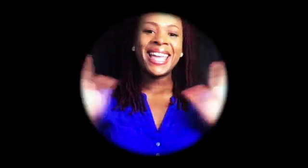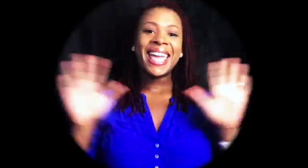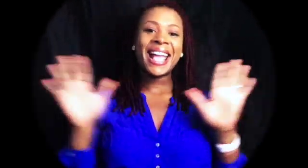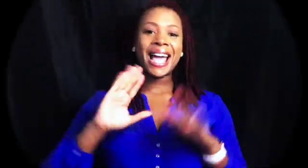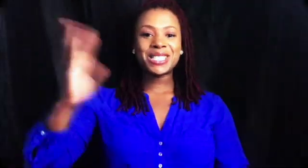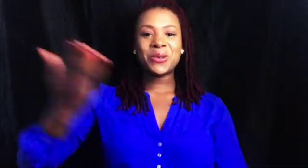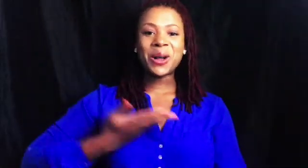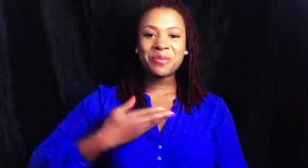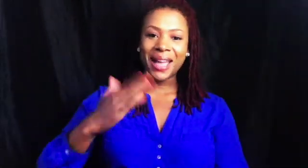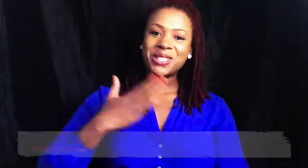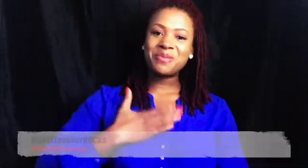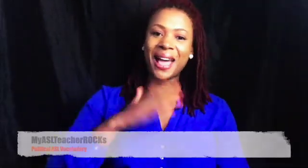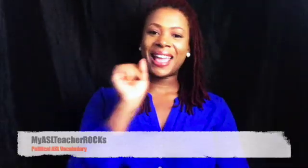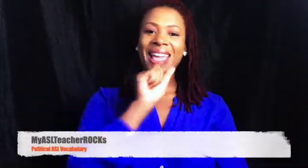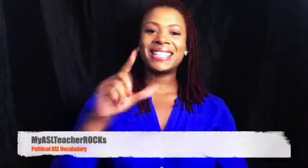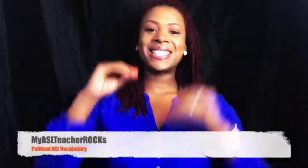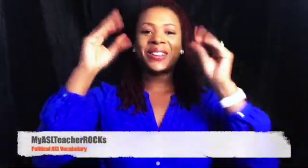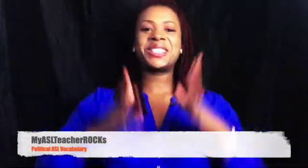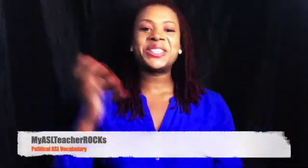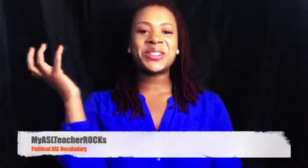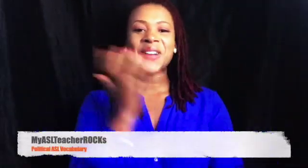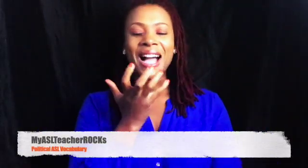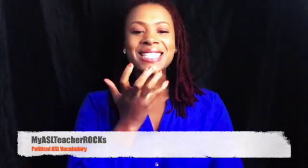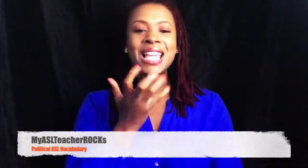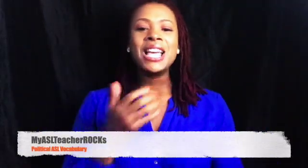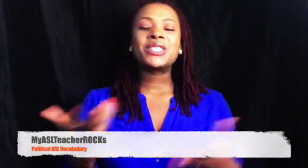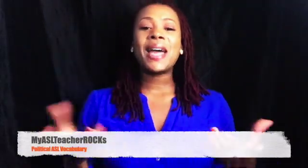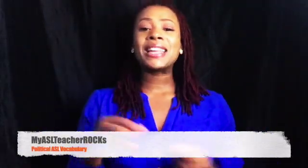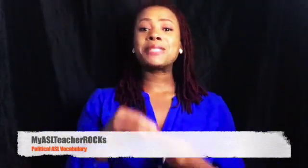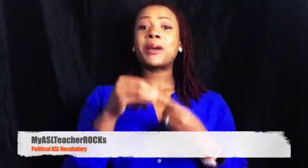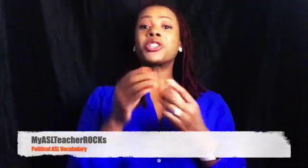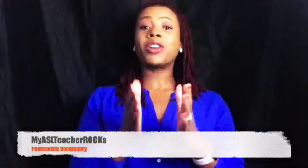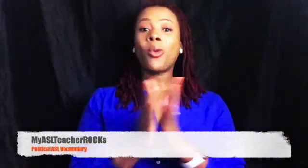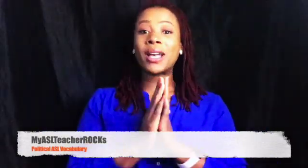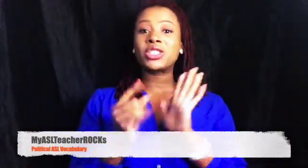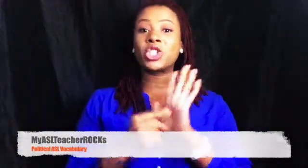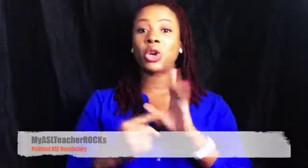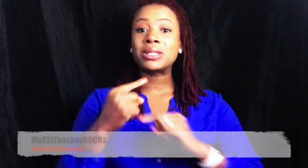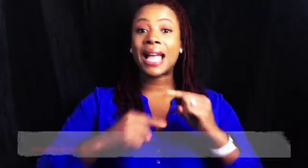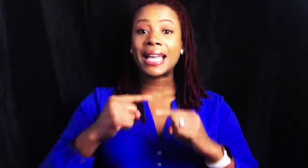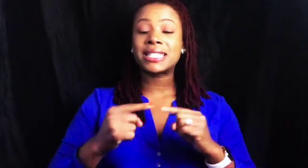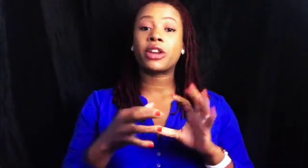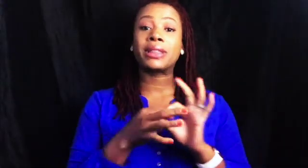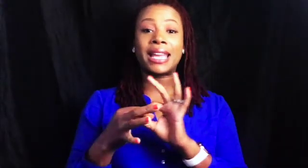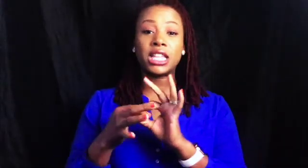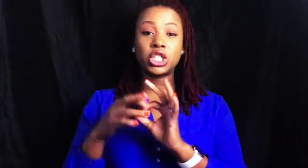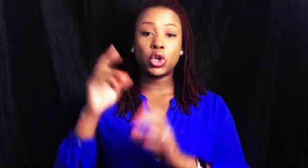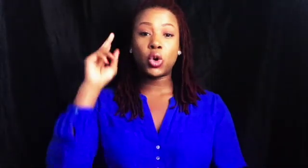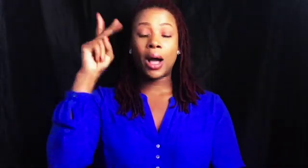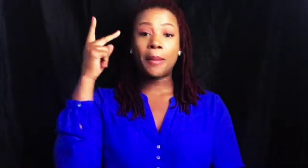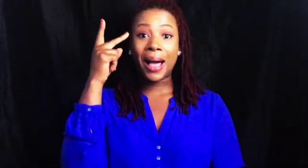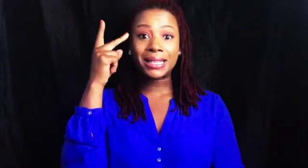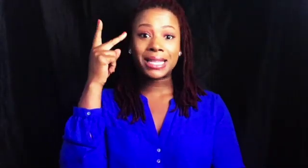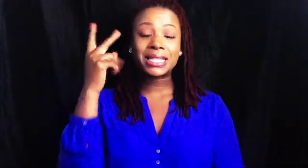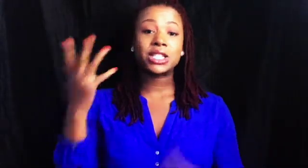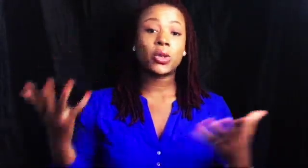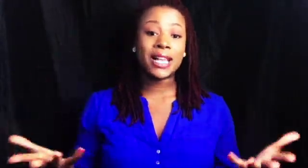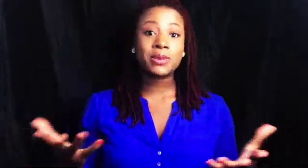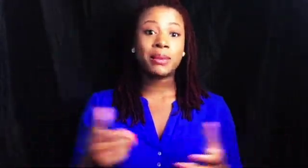Hey guys, and welcome back to My ASL Teacher Rocks. So I had a special request to show signs that are related to politics. So that's what I'm going to be